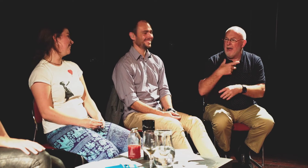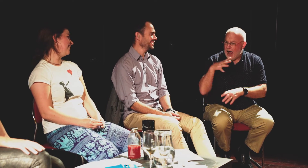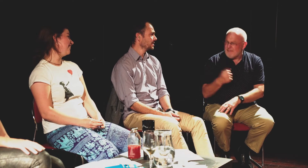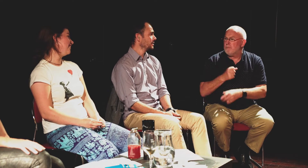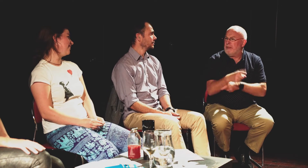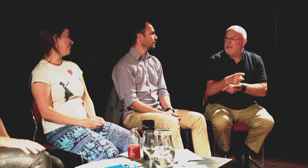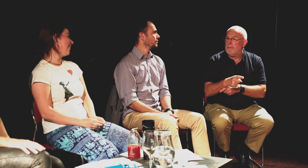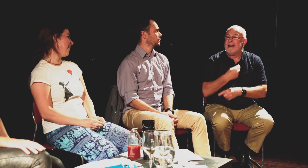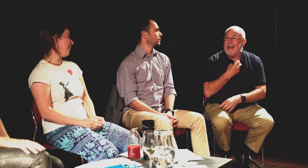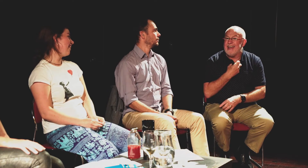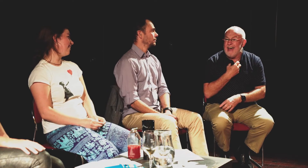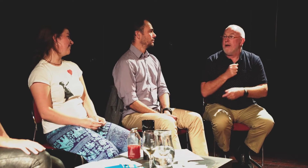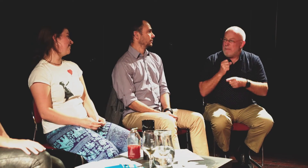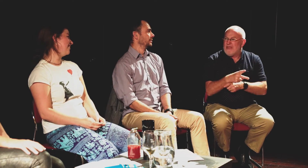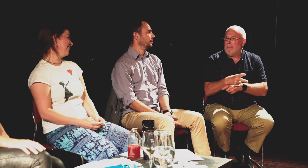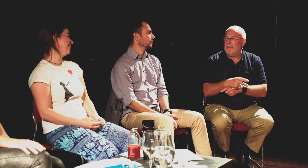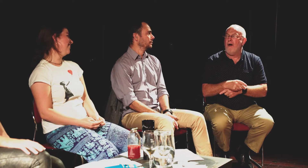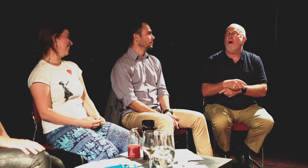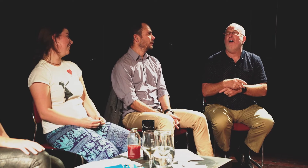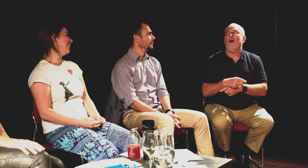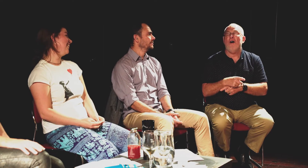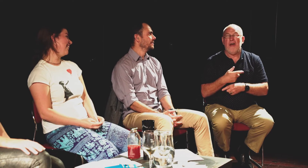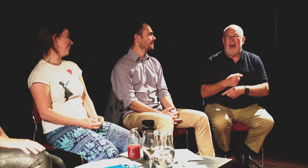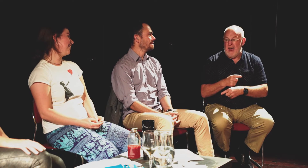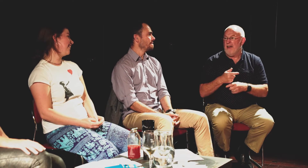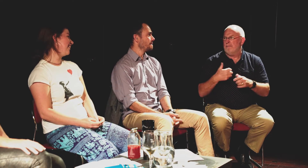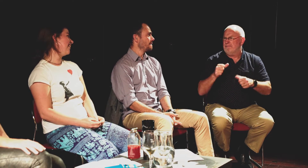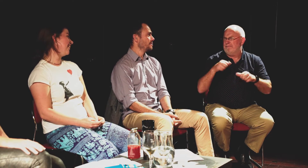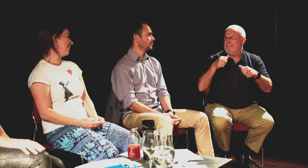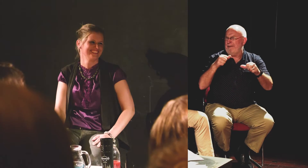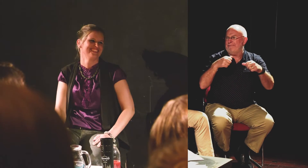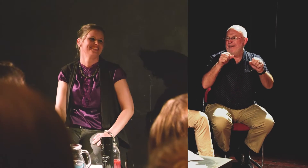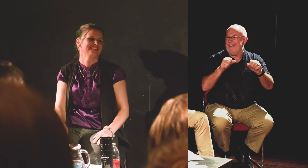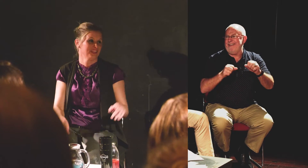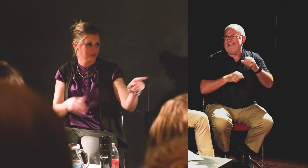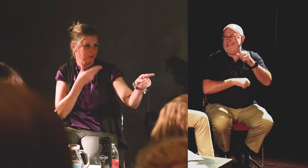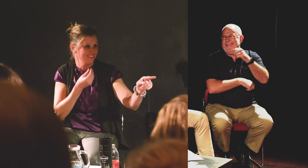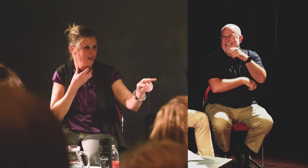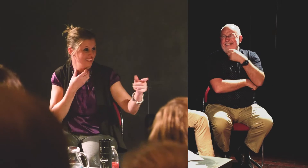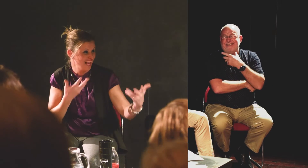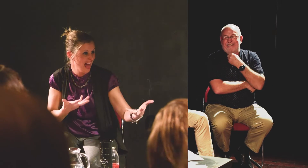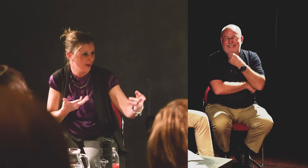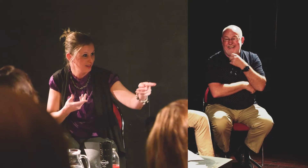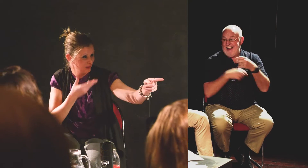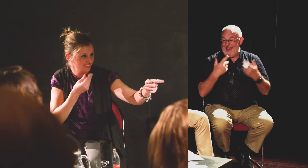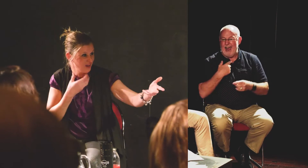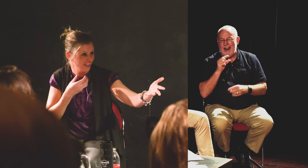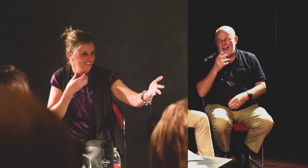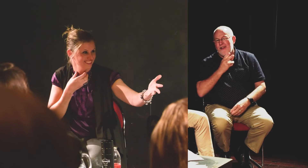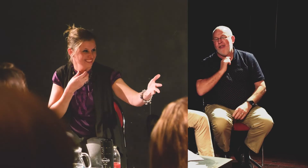that was how we won the game, because that's how the deaf team won. We just make all this noise, and people were scared shitless, really, and so we could do that. Do